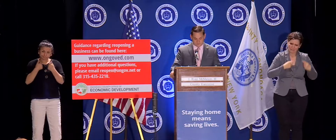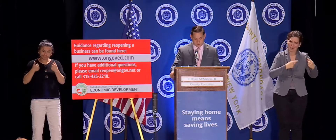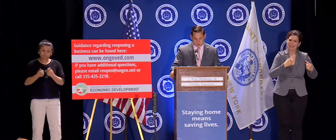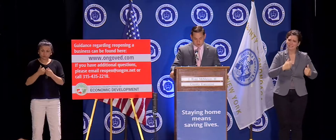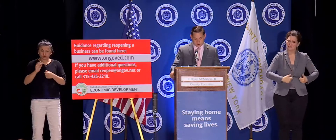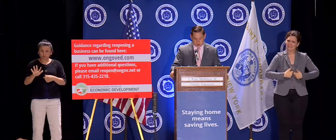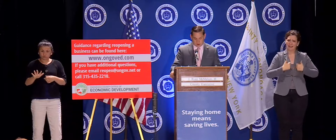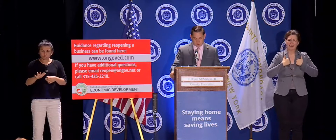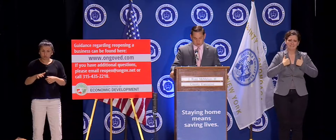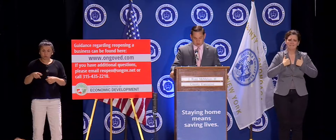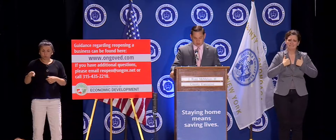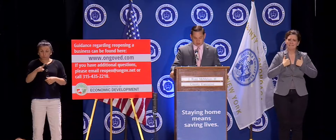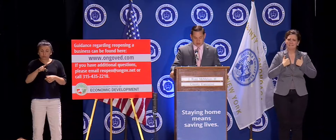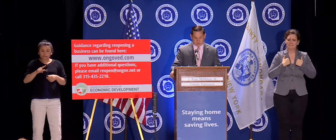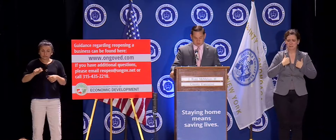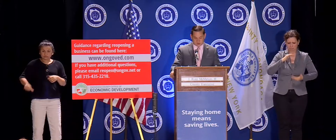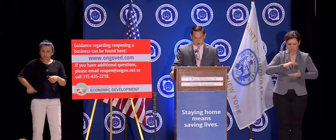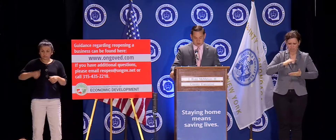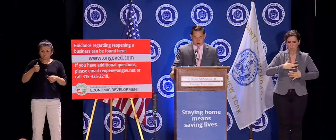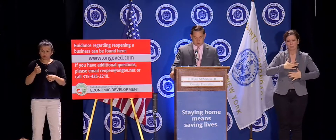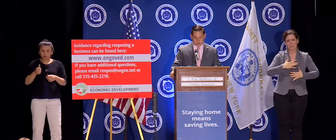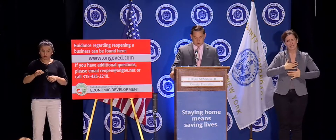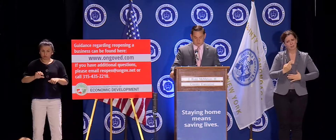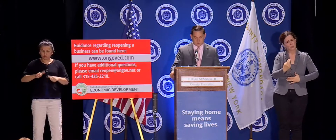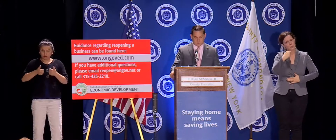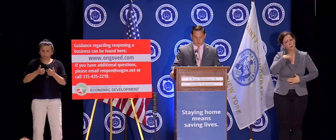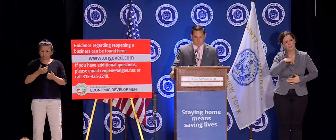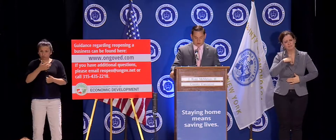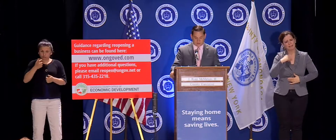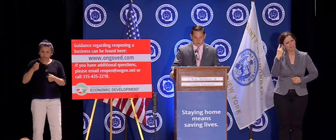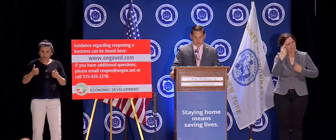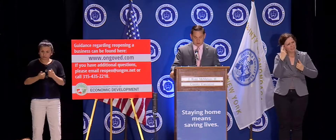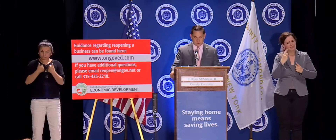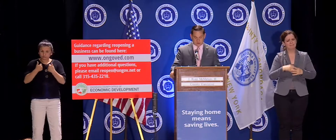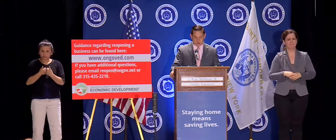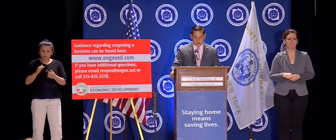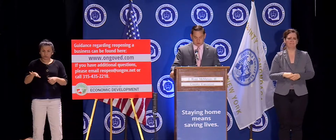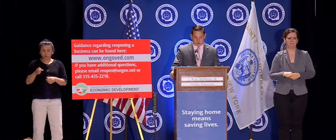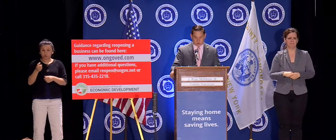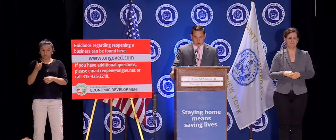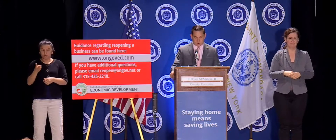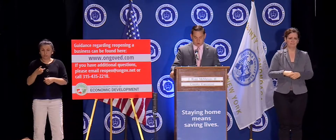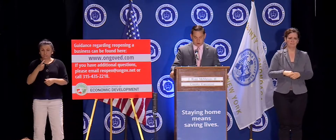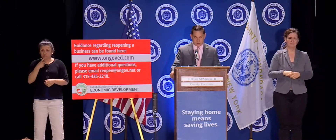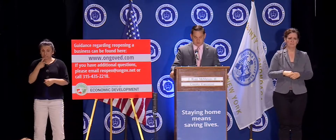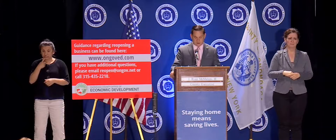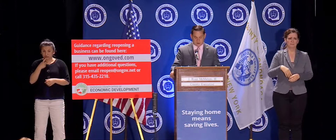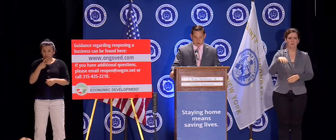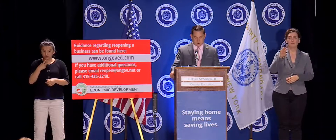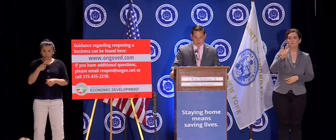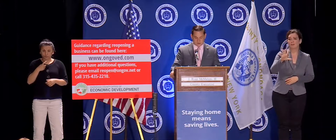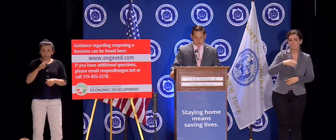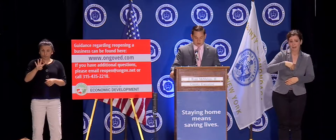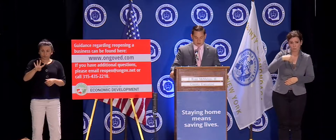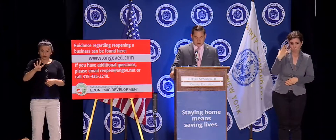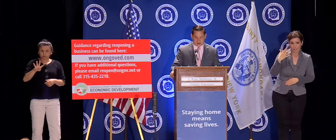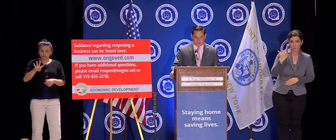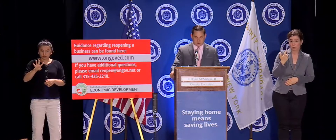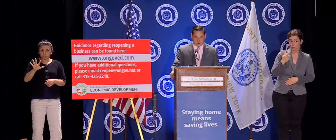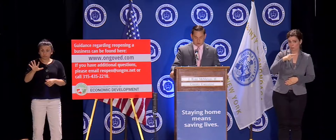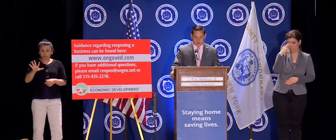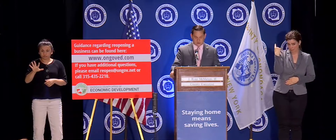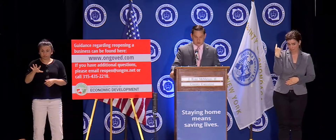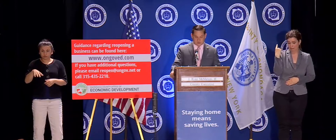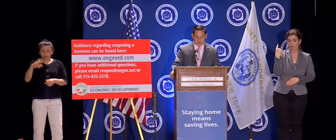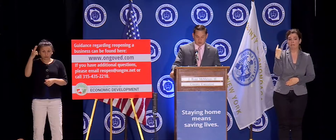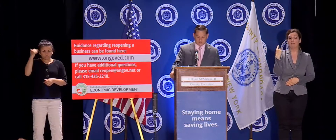fight. Looking at the hospitalization numbers, 45 Caucasian, 21 African Americans, 9 of